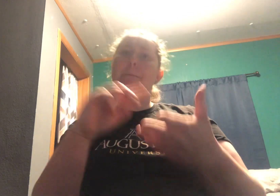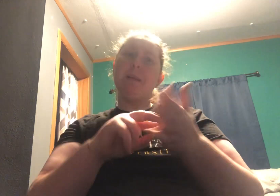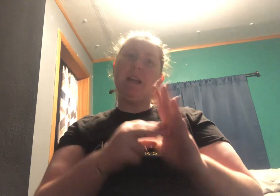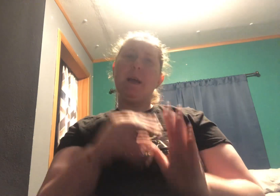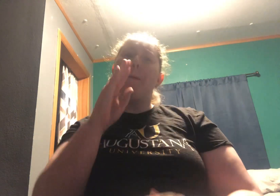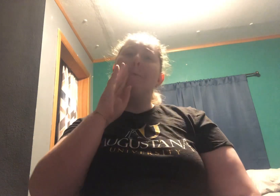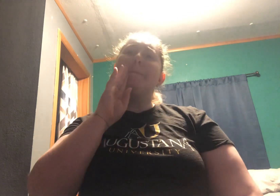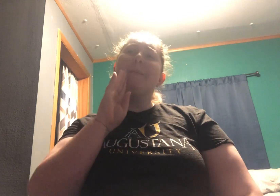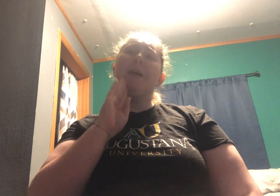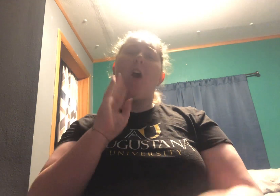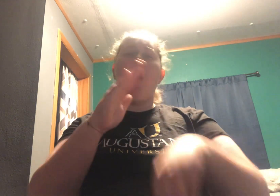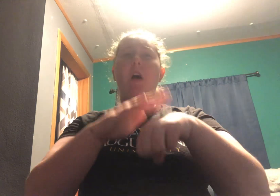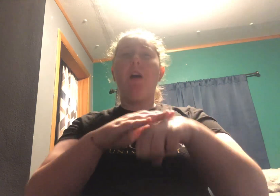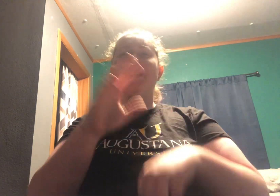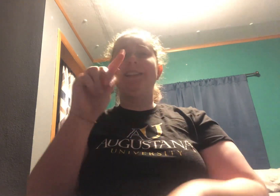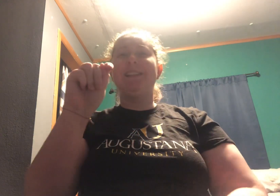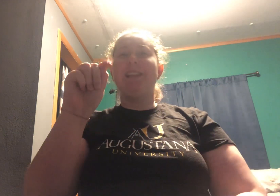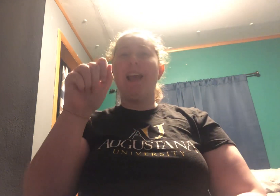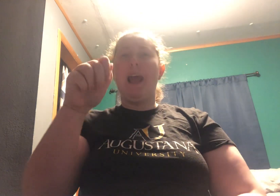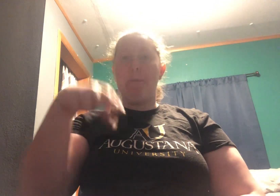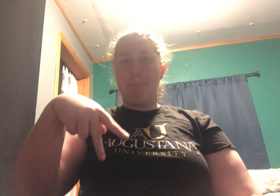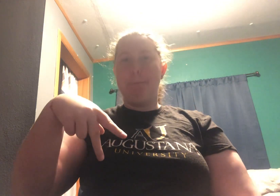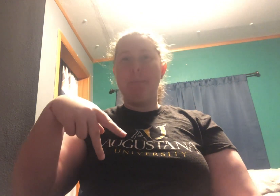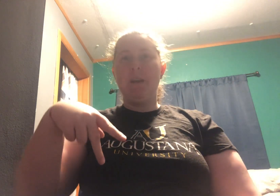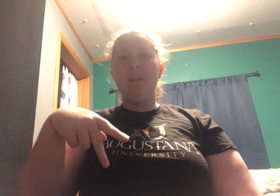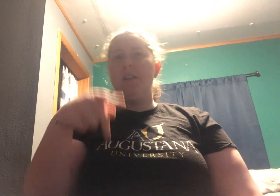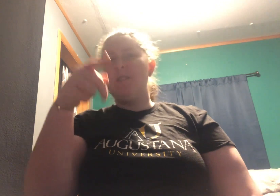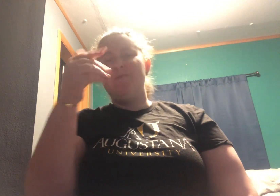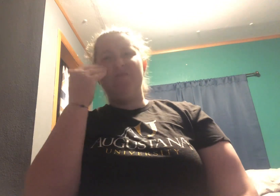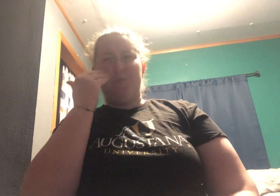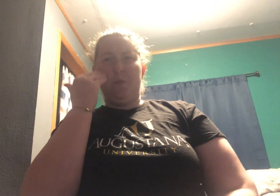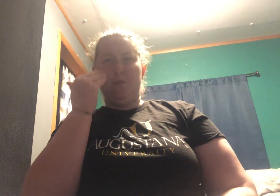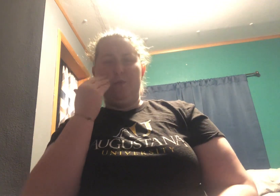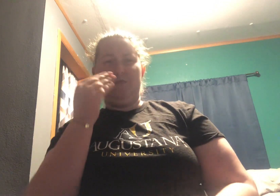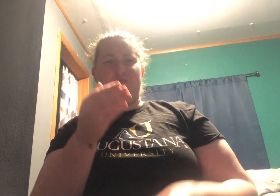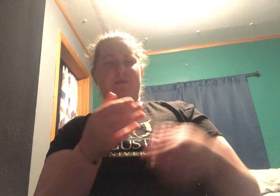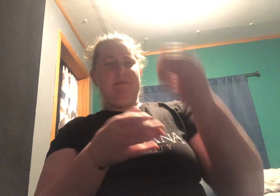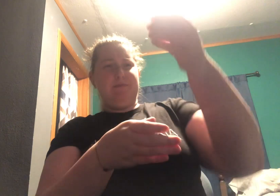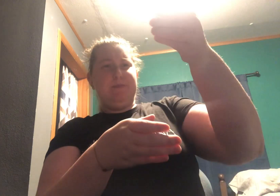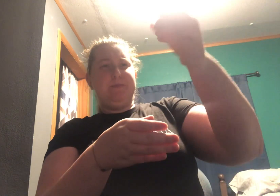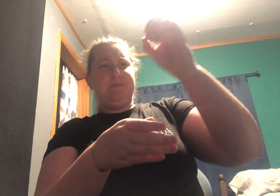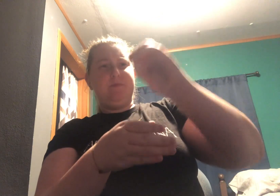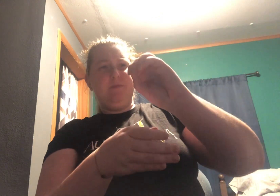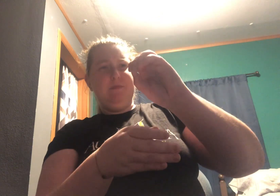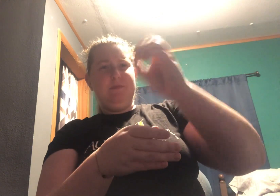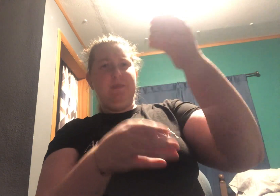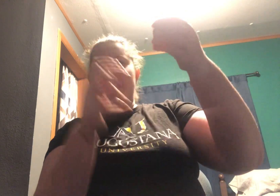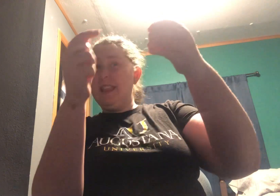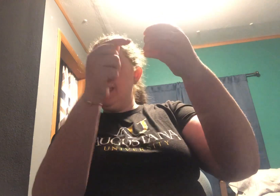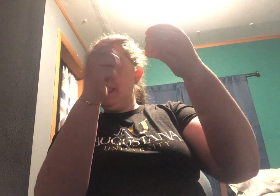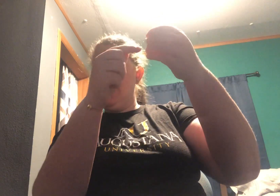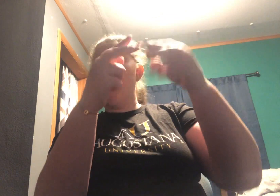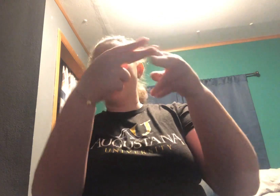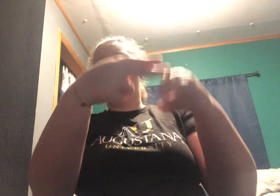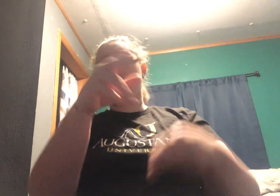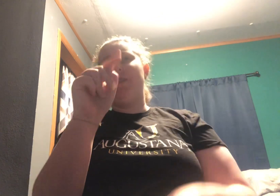thing that the bartender is going to sort of pour the beer from the tap. Okay, so that's